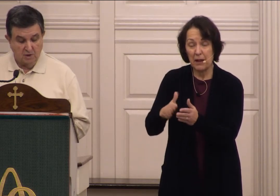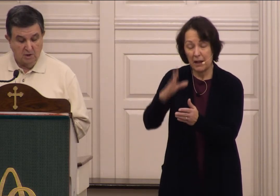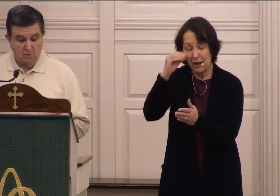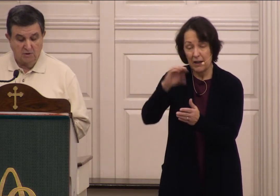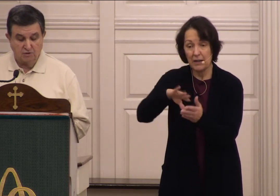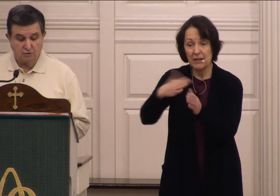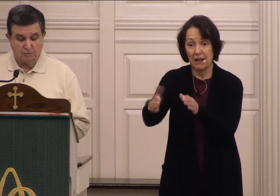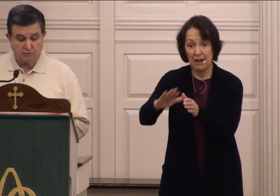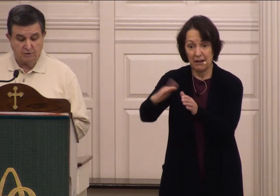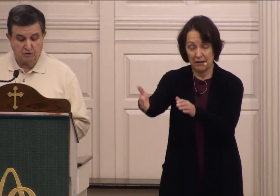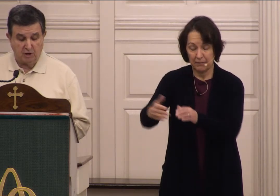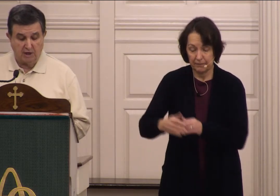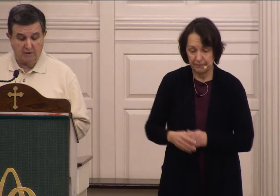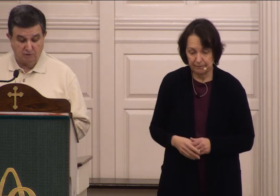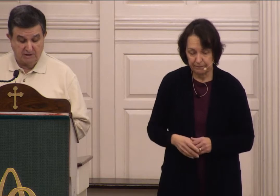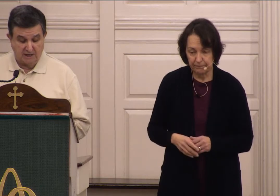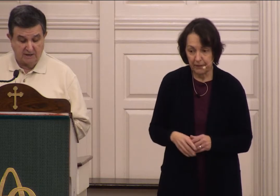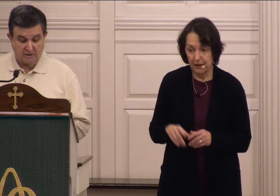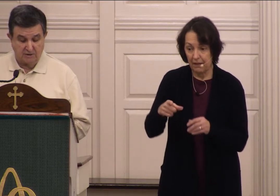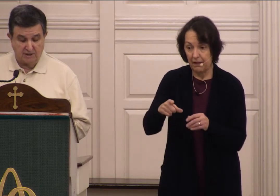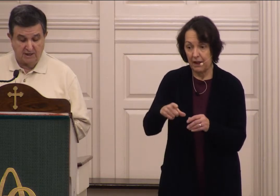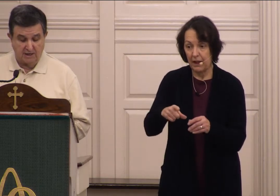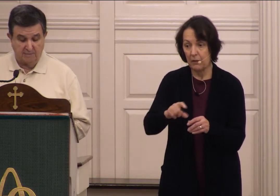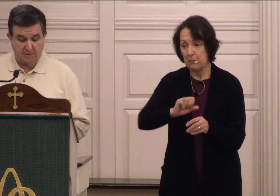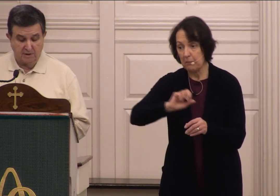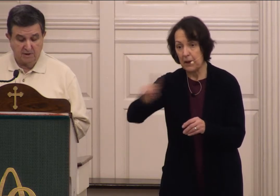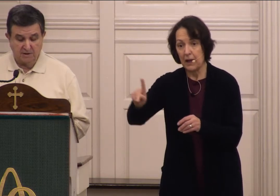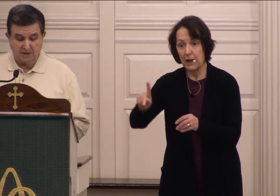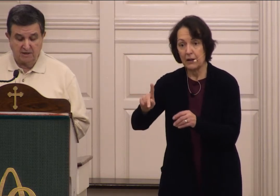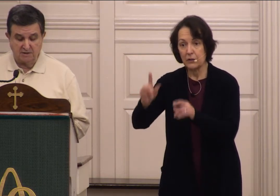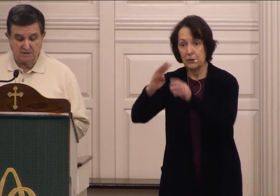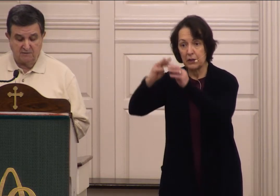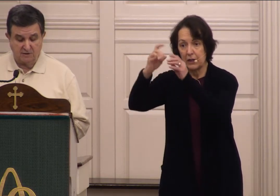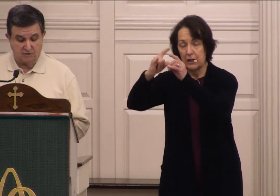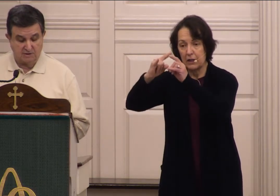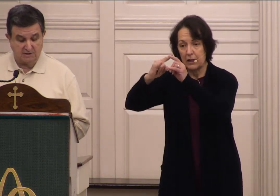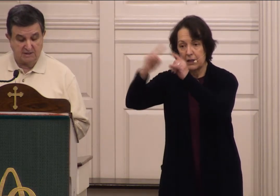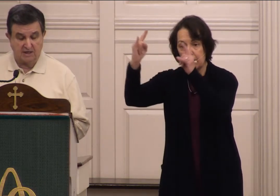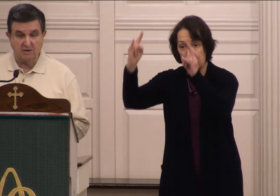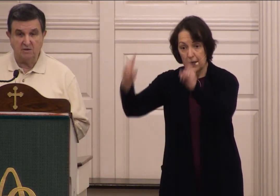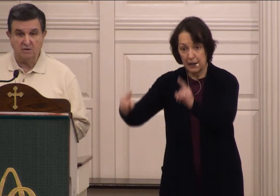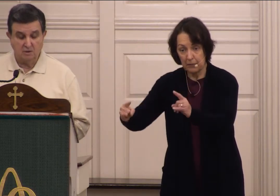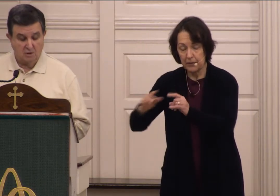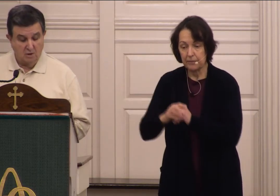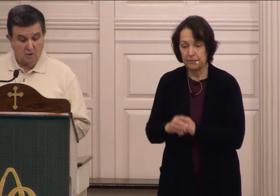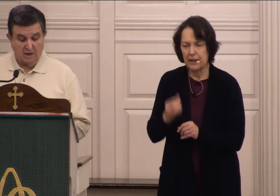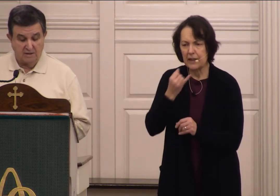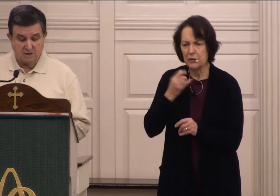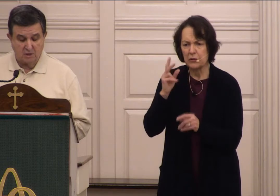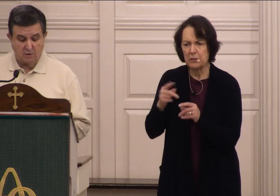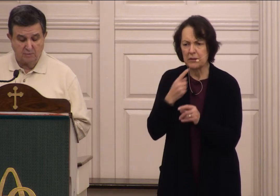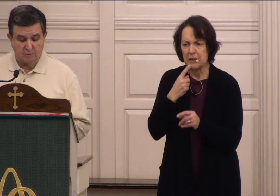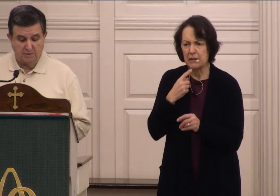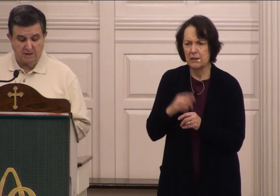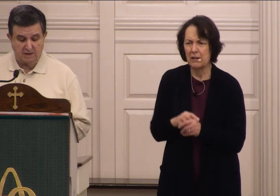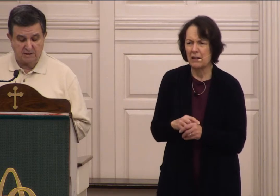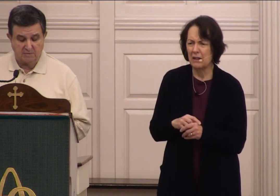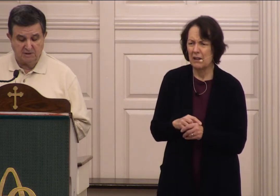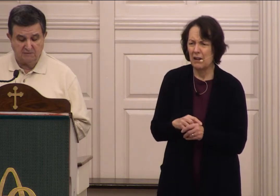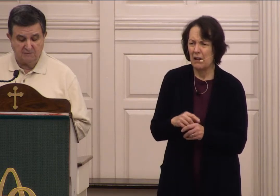When the troops retired to the camp, the elders of Israel said, "Why has the Lord permitted us